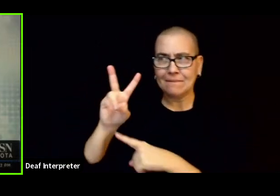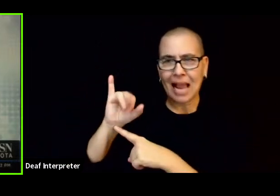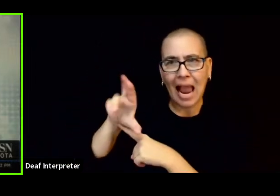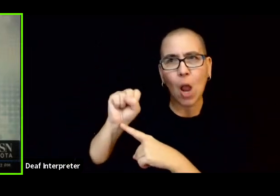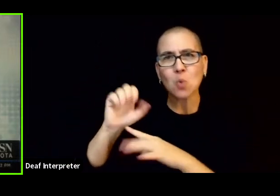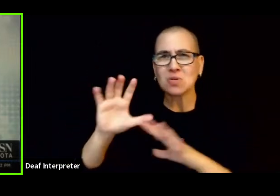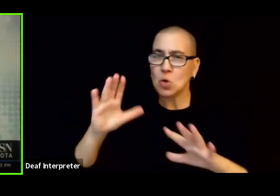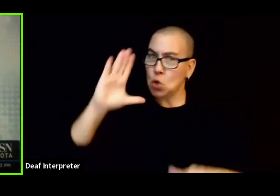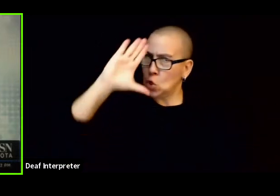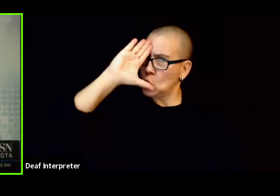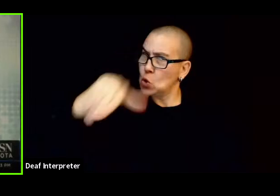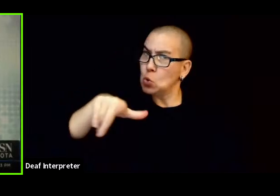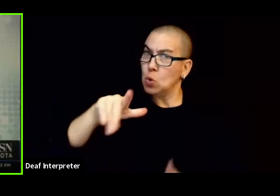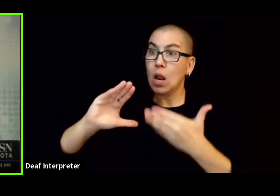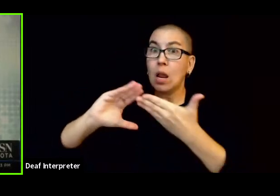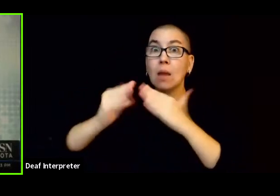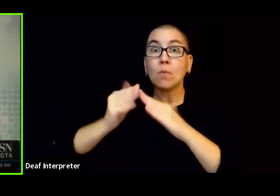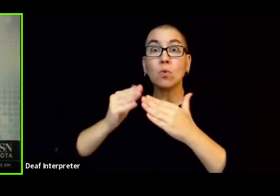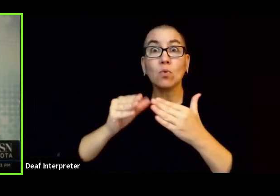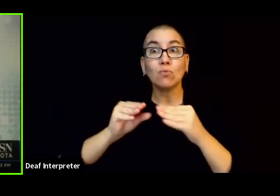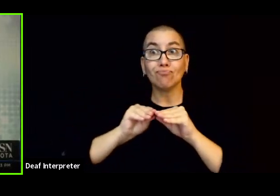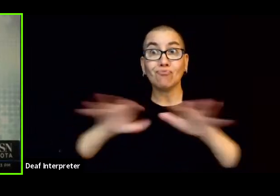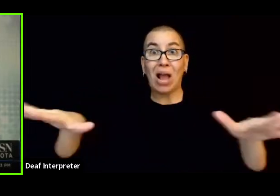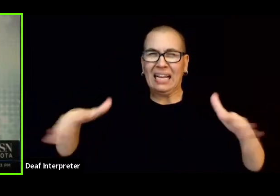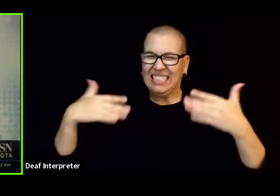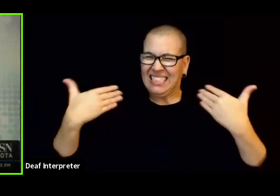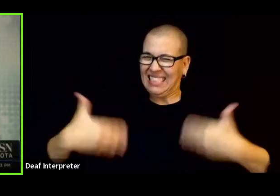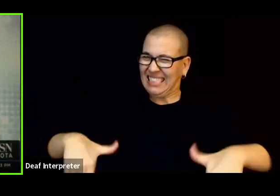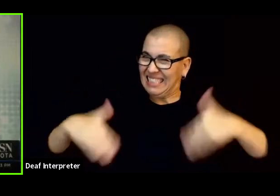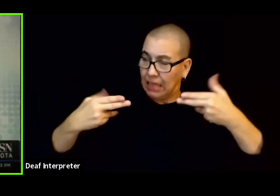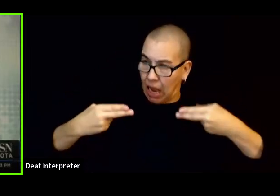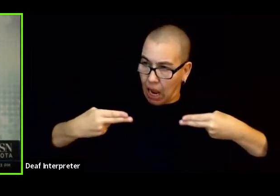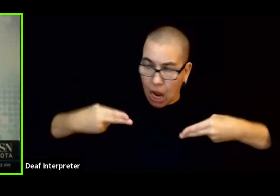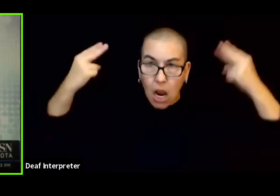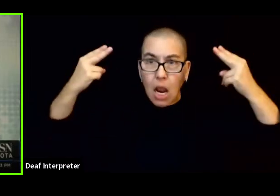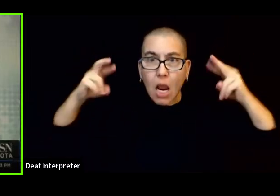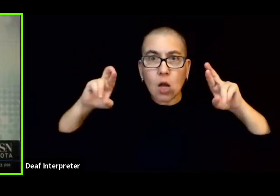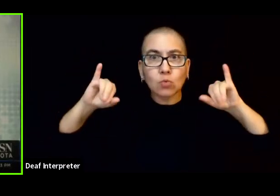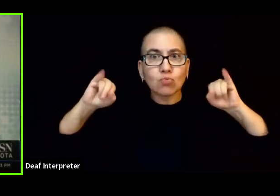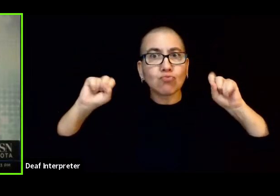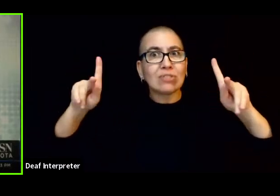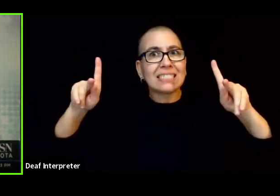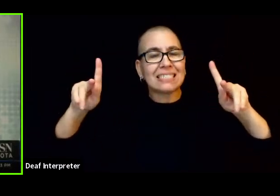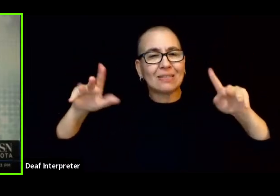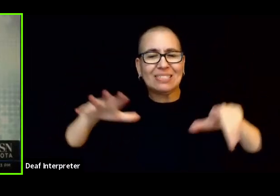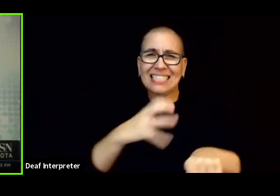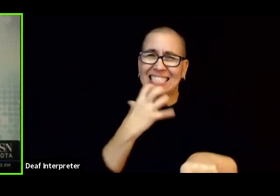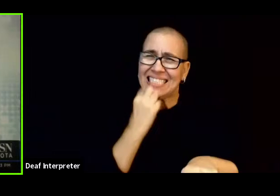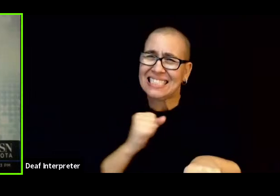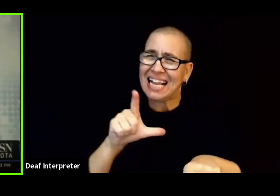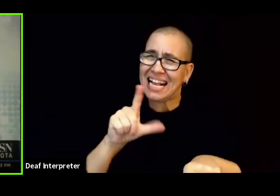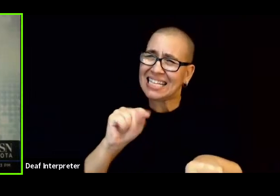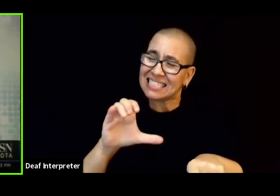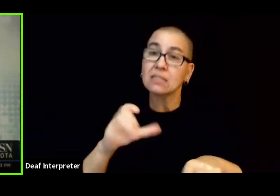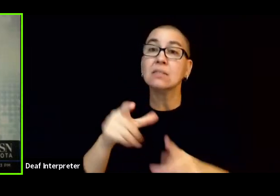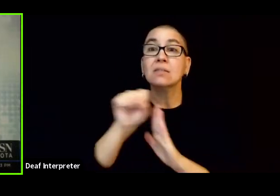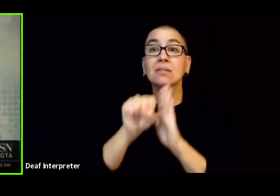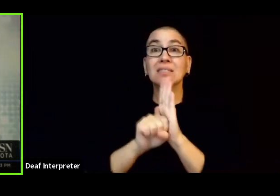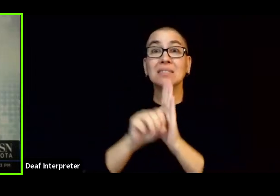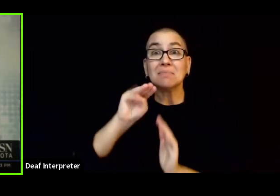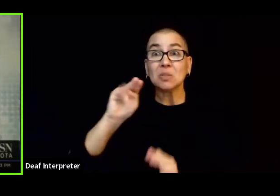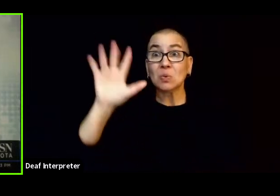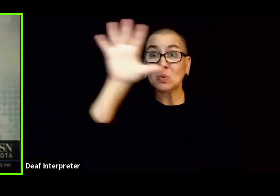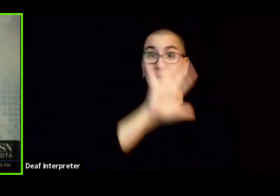facilities. While the state as a whole saw new cases skyrocket by 73% from the beginning of September to the end